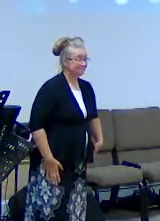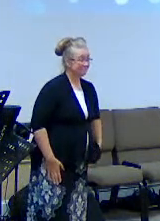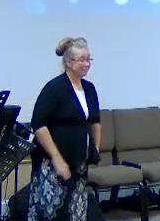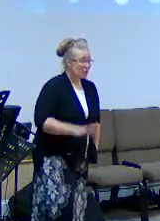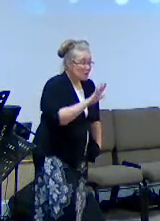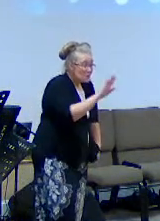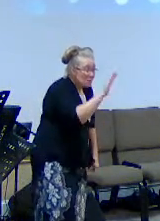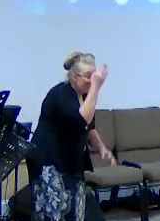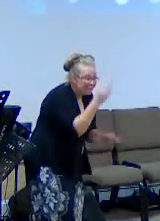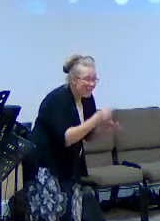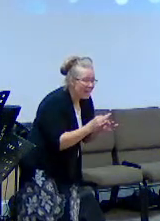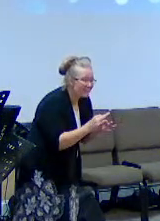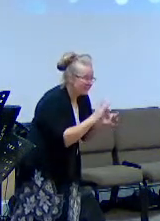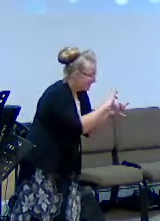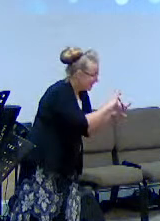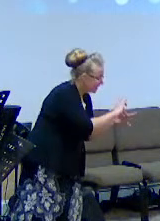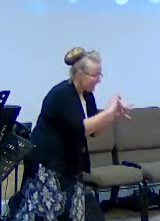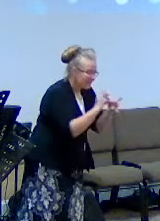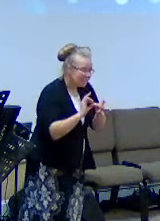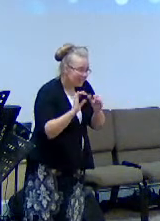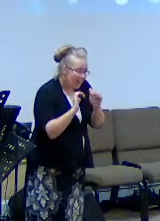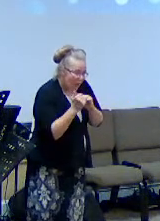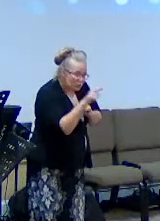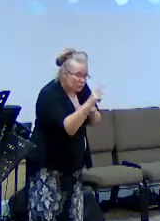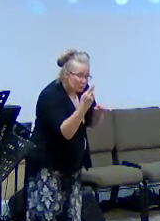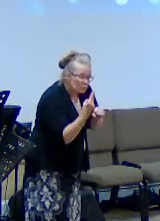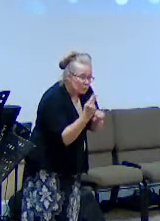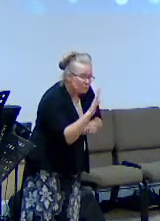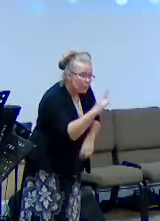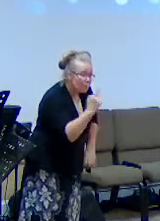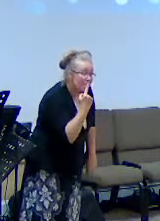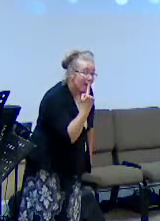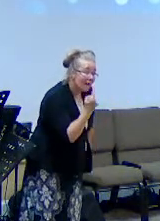Your faith is tied into how you use your mouth.